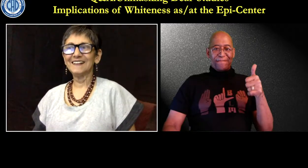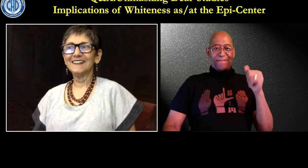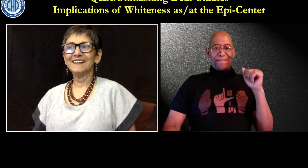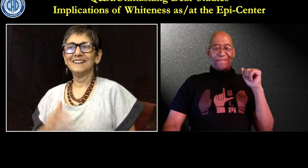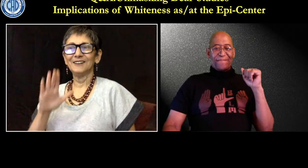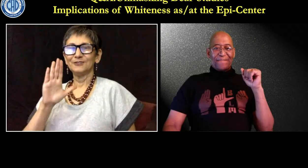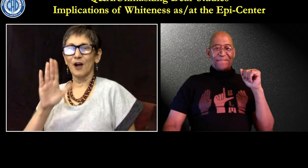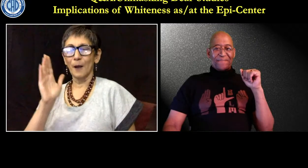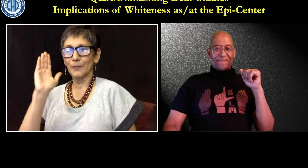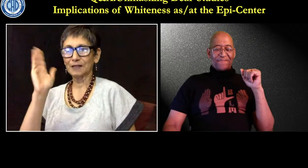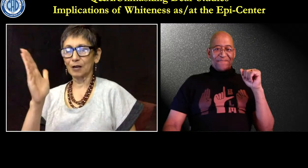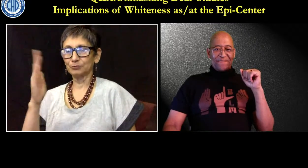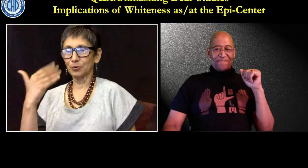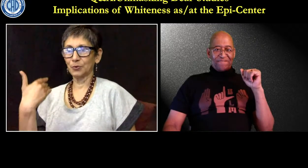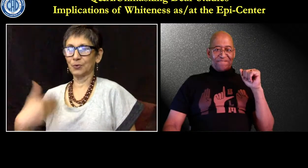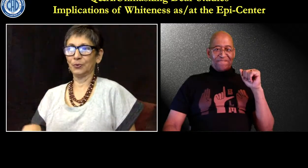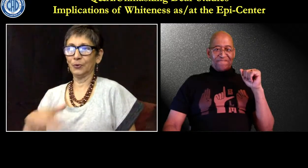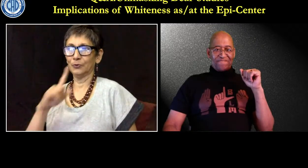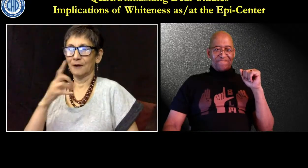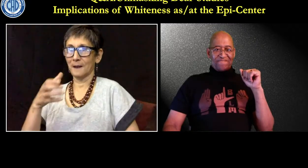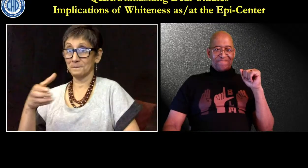Hello again.